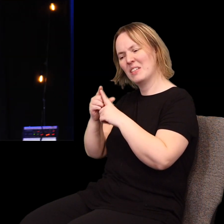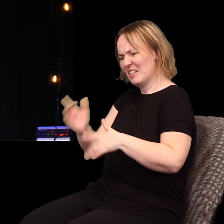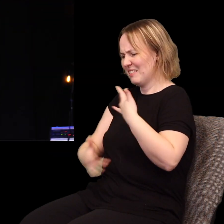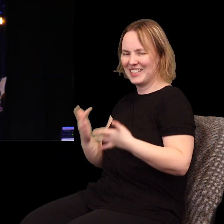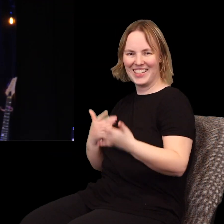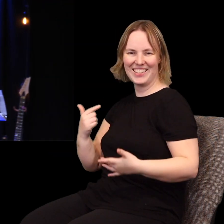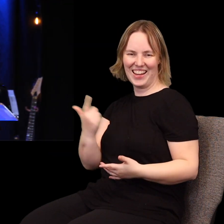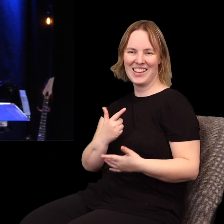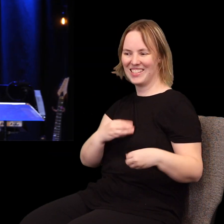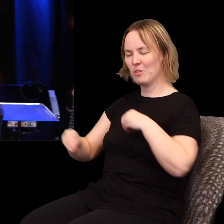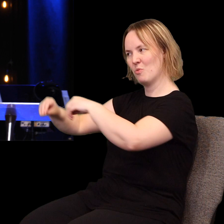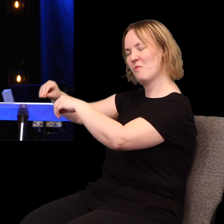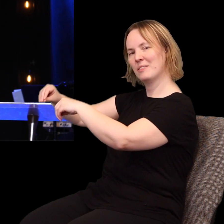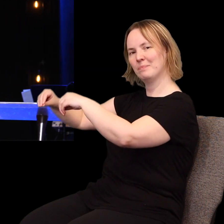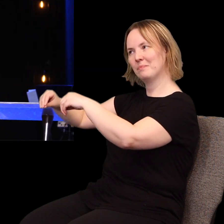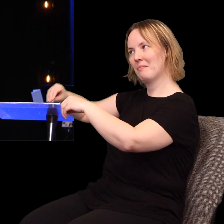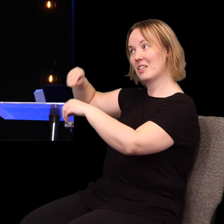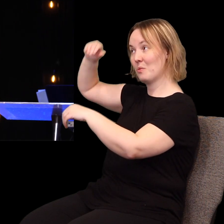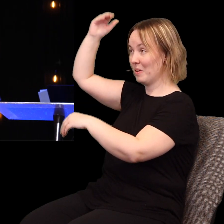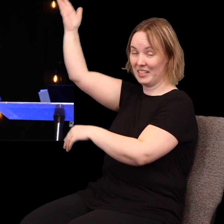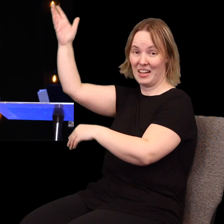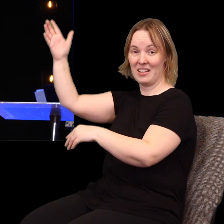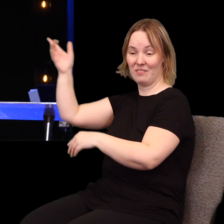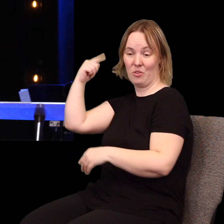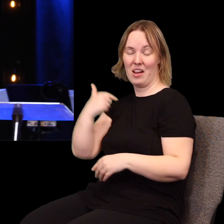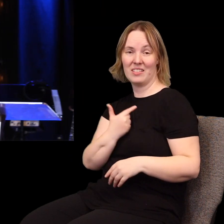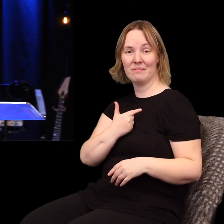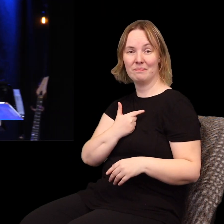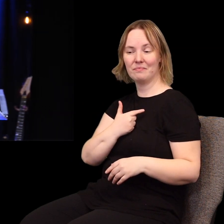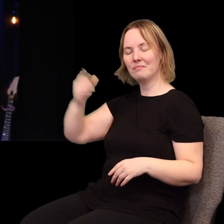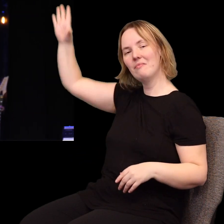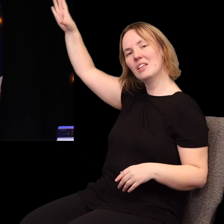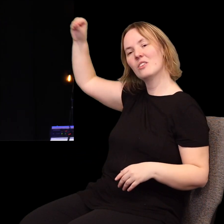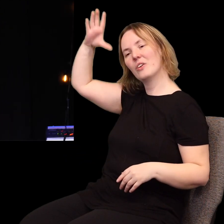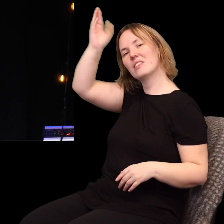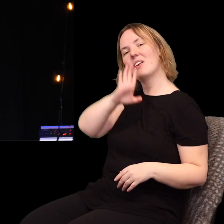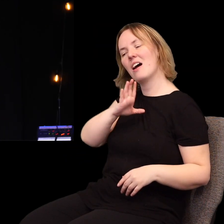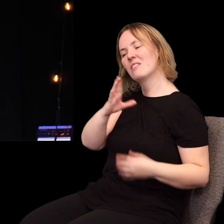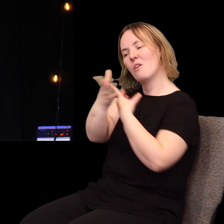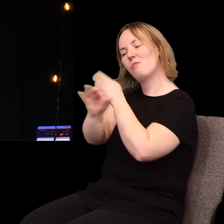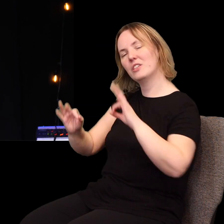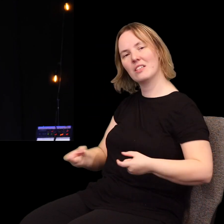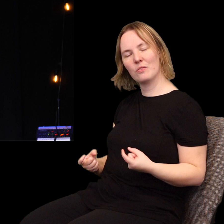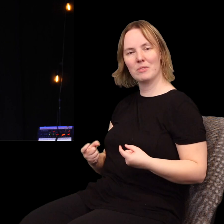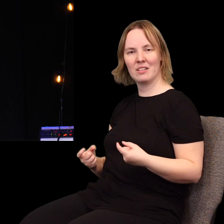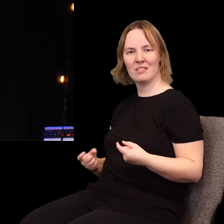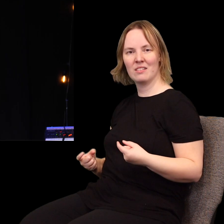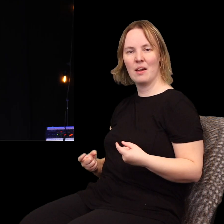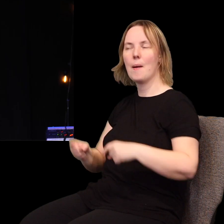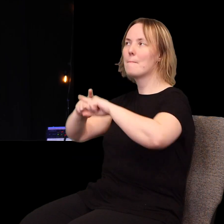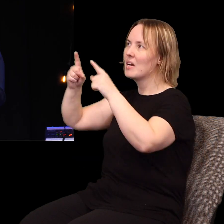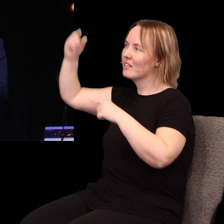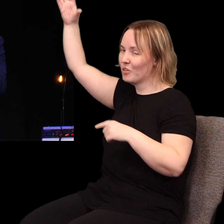that energizes us to actually move into what he has for us. The grace of God is not only what frees us from sin,